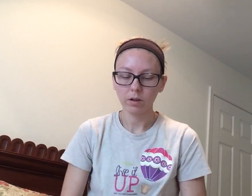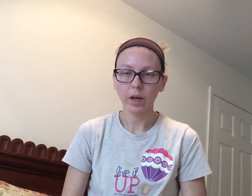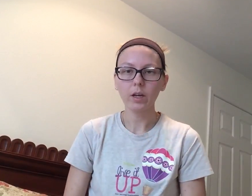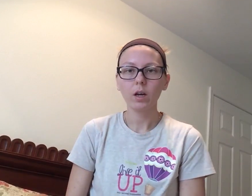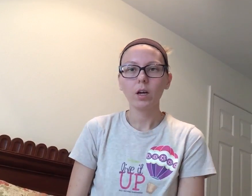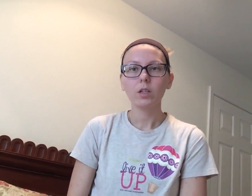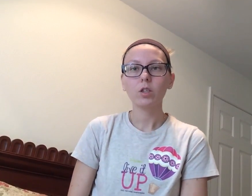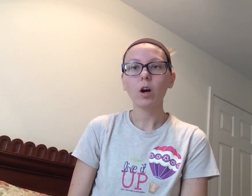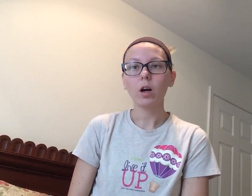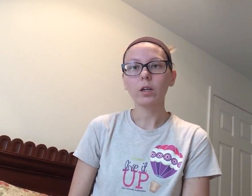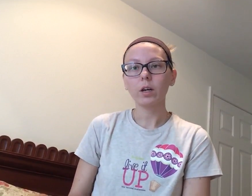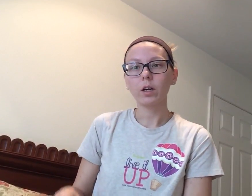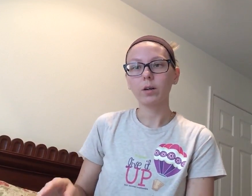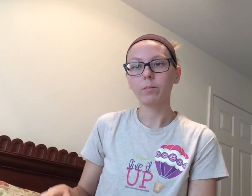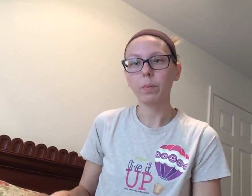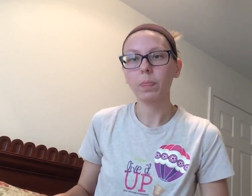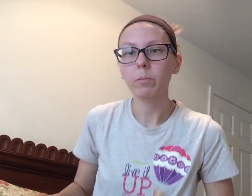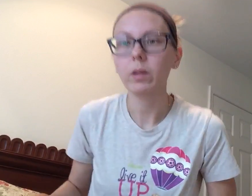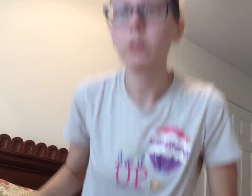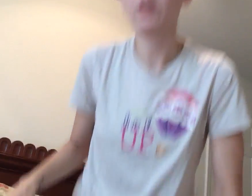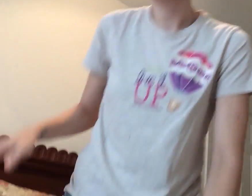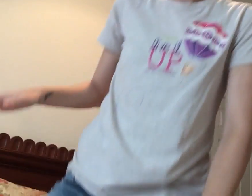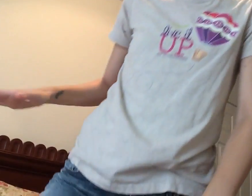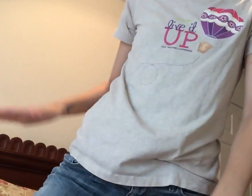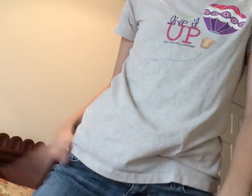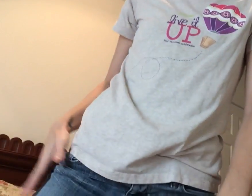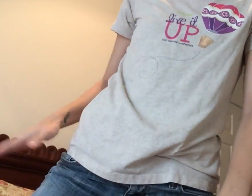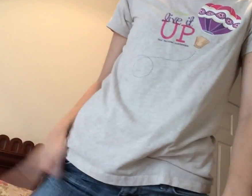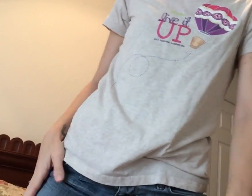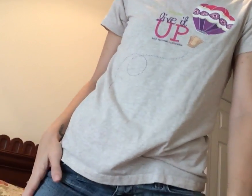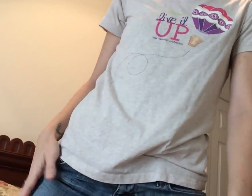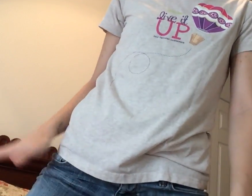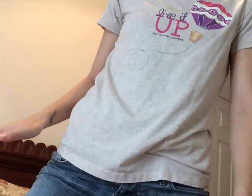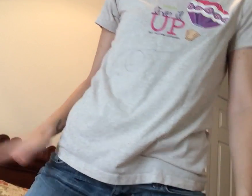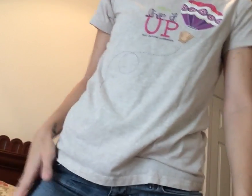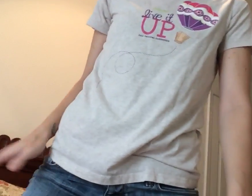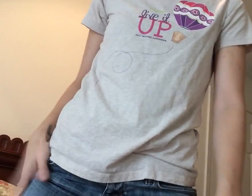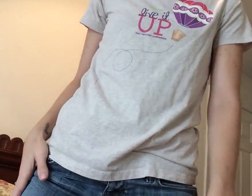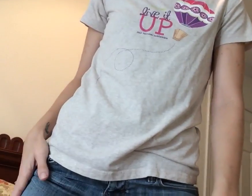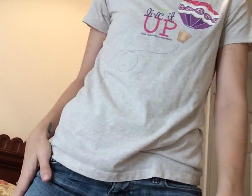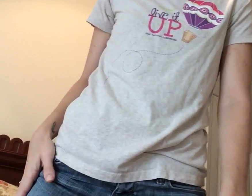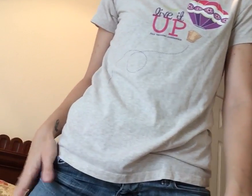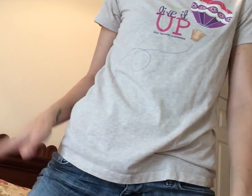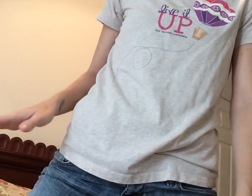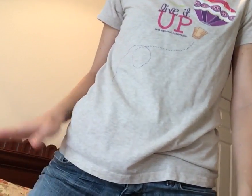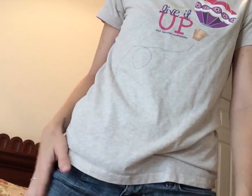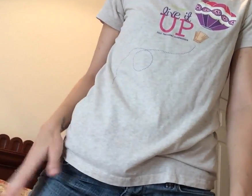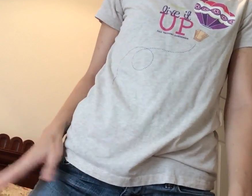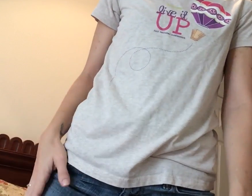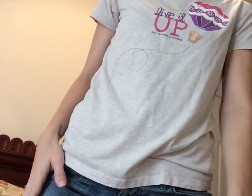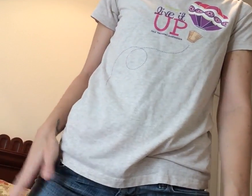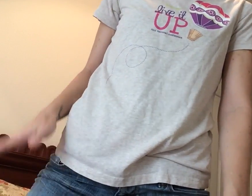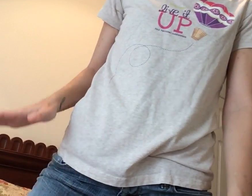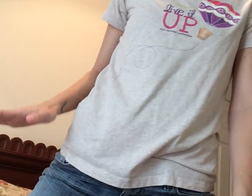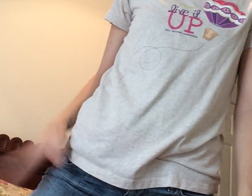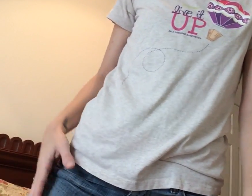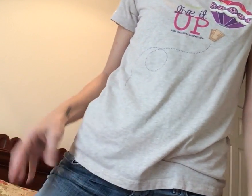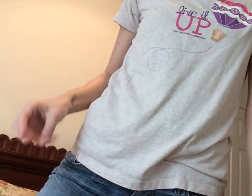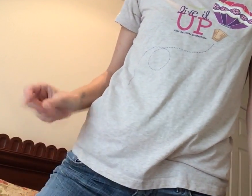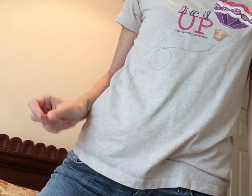Okay? Dog. I'm going to get up so you can see. You're going to pat your leg like you're calling a dog. Dog. Some people will pat and